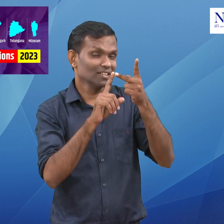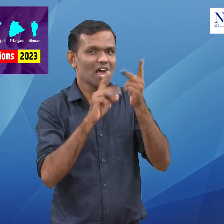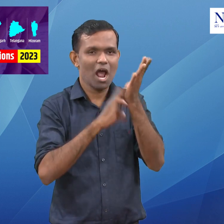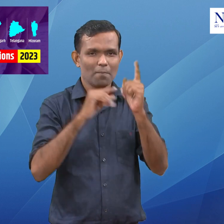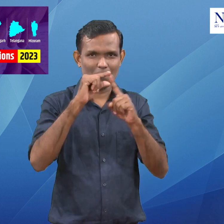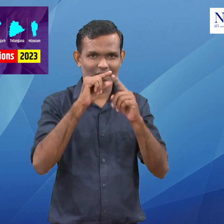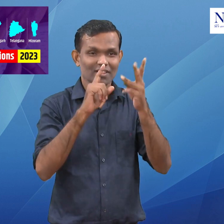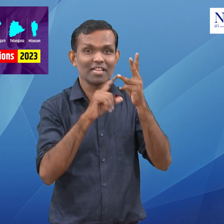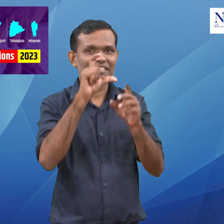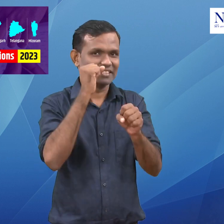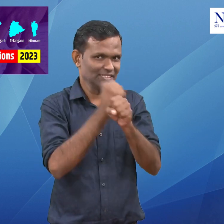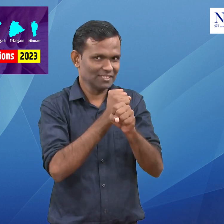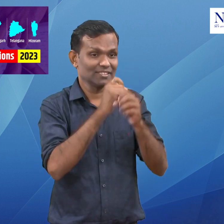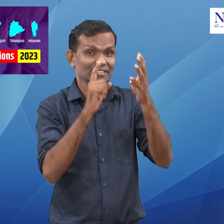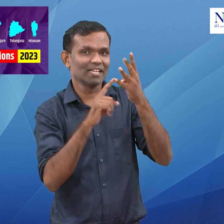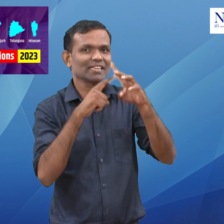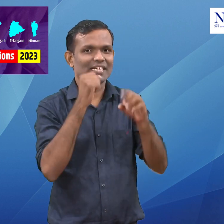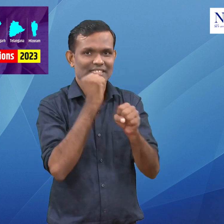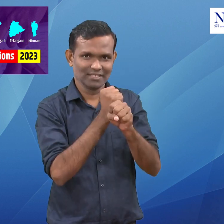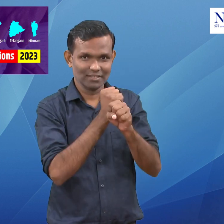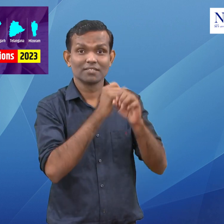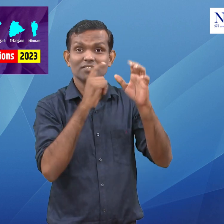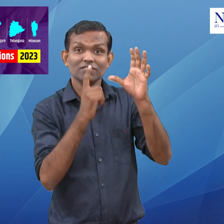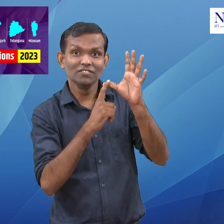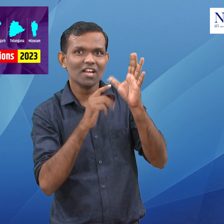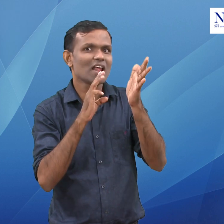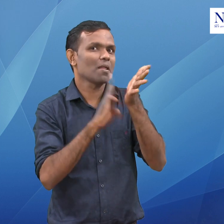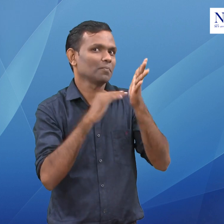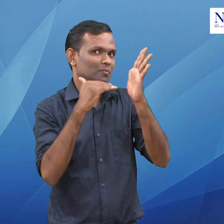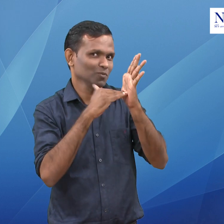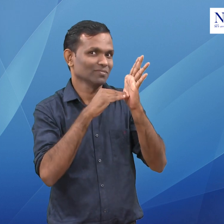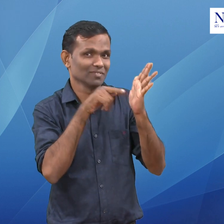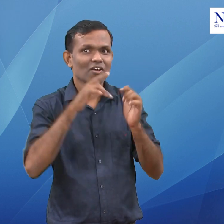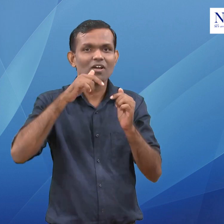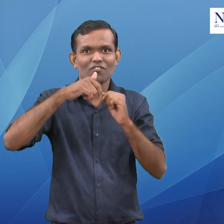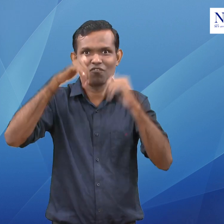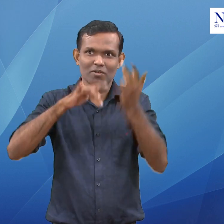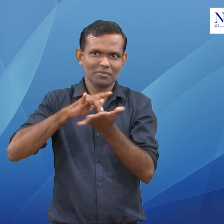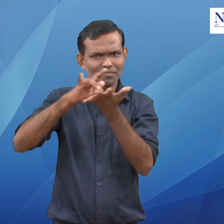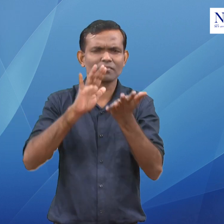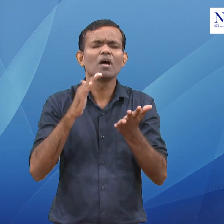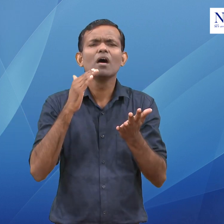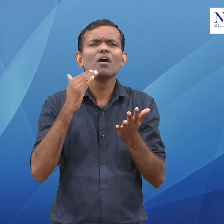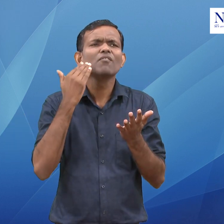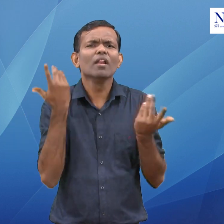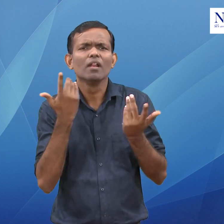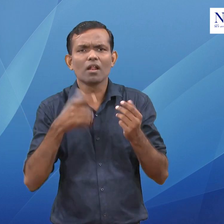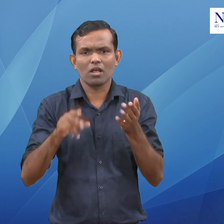Telangana, and Mizoram would be held between November 7 and 30. According to the Election Commission, the counting of the votes would take